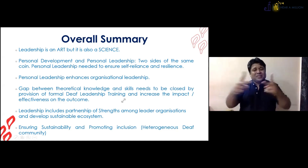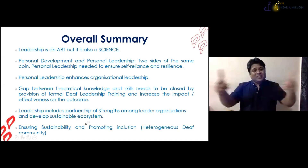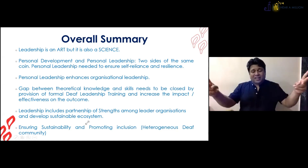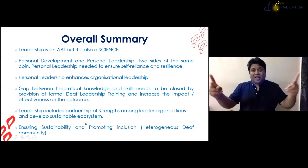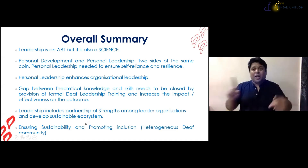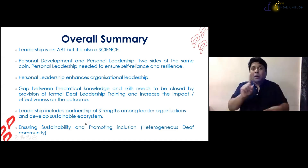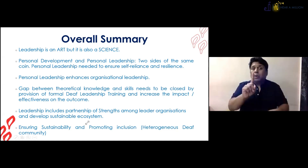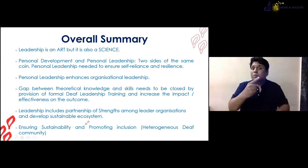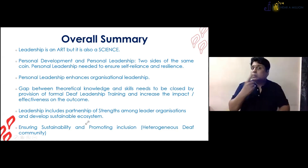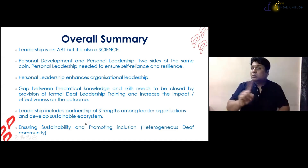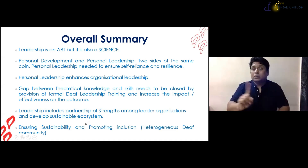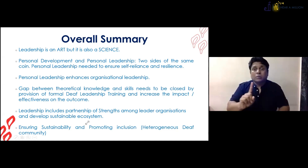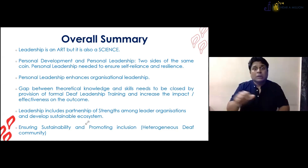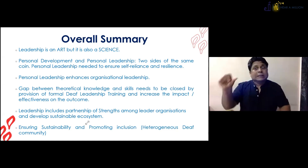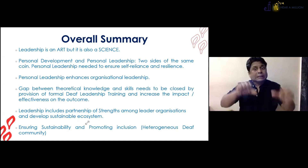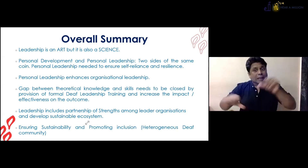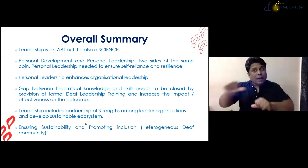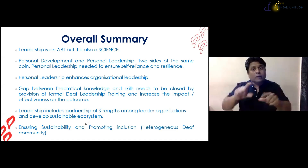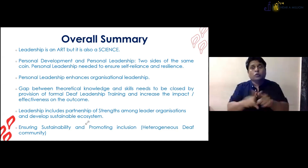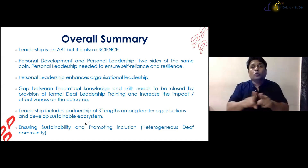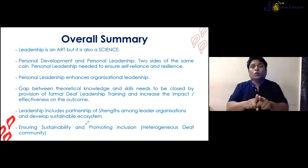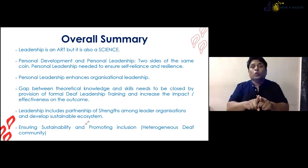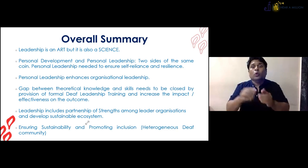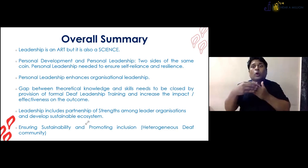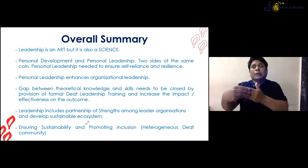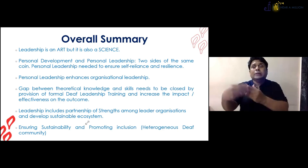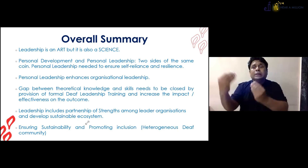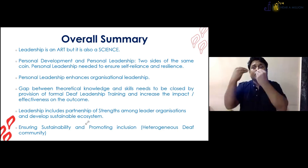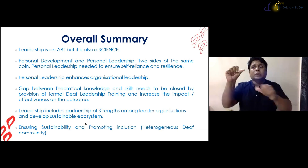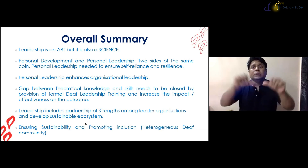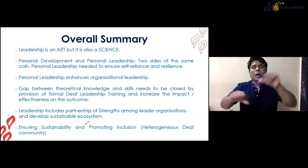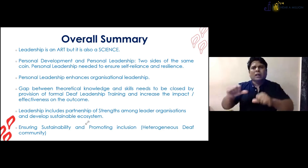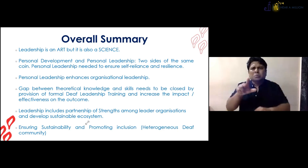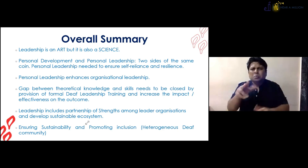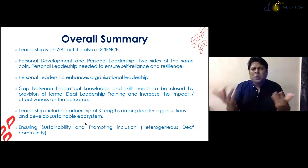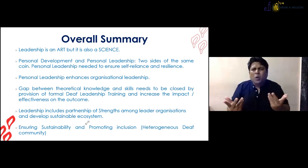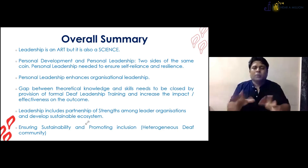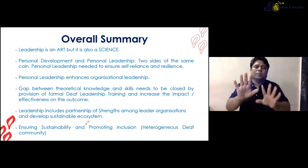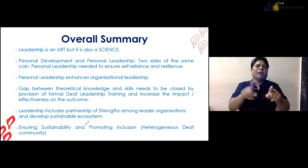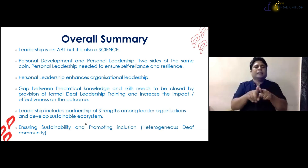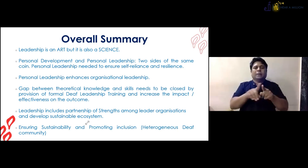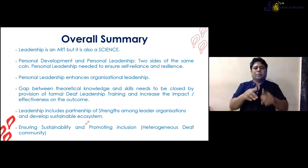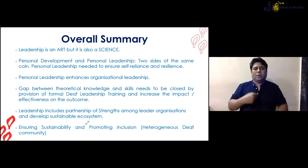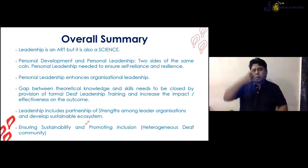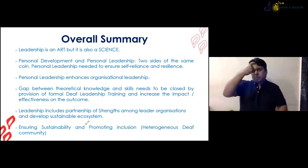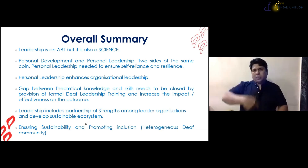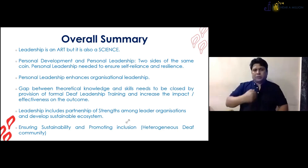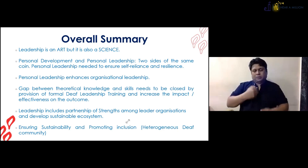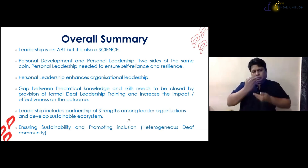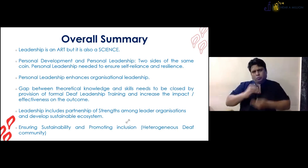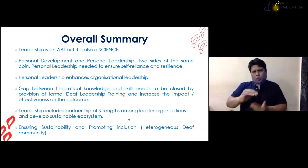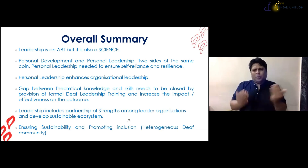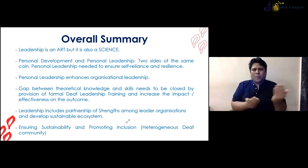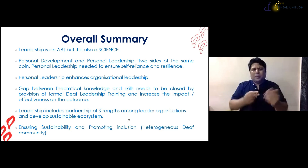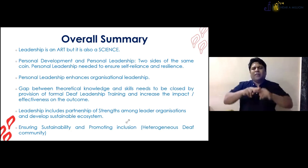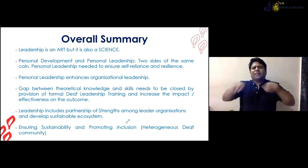like art. How do you deal with it? But it's also a science. That means, like, for example,